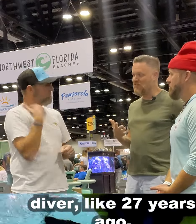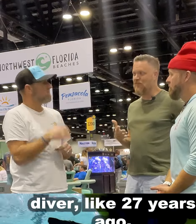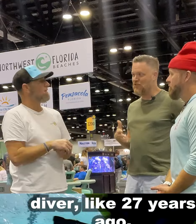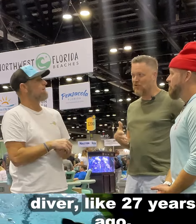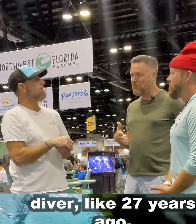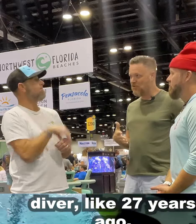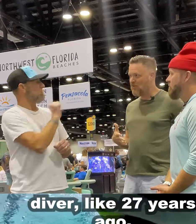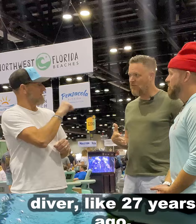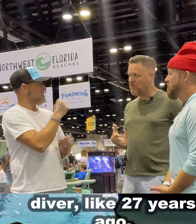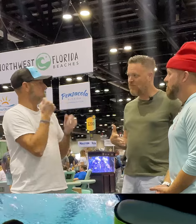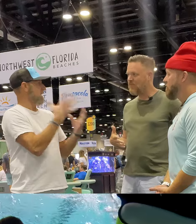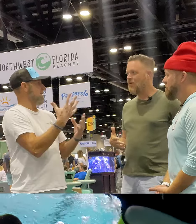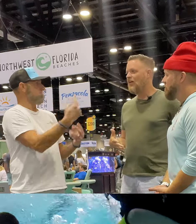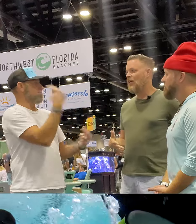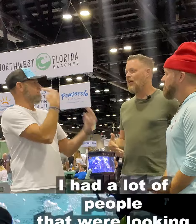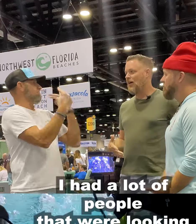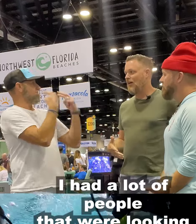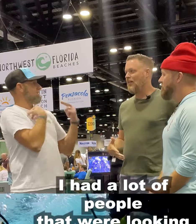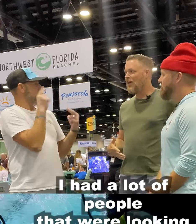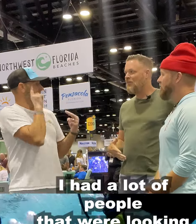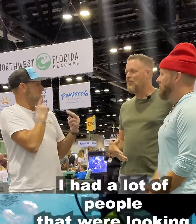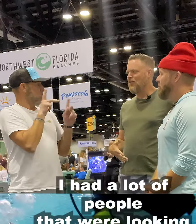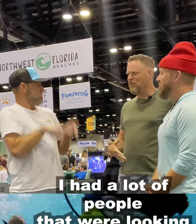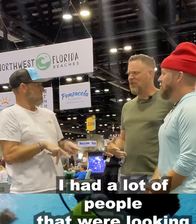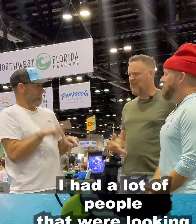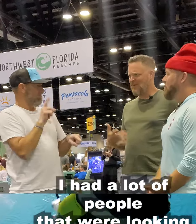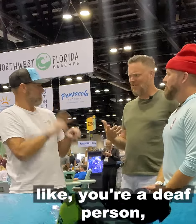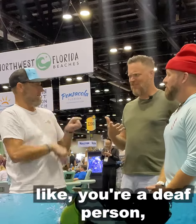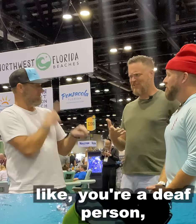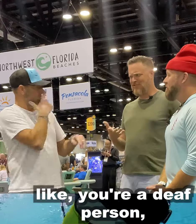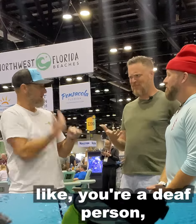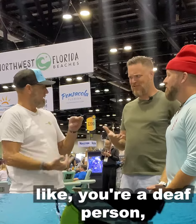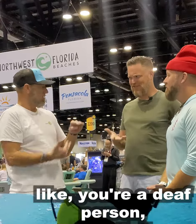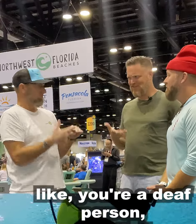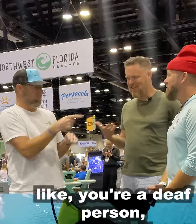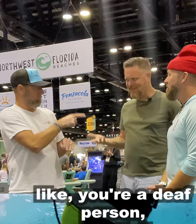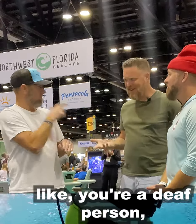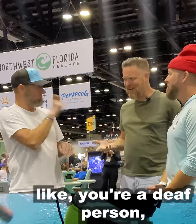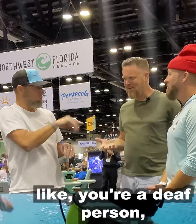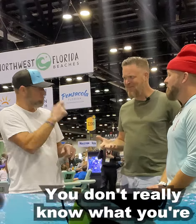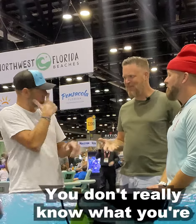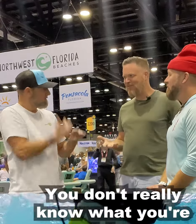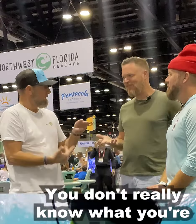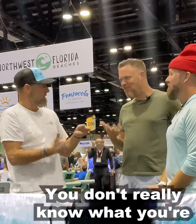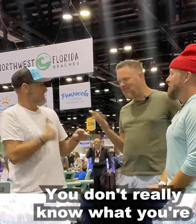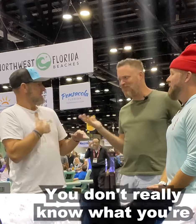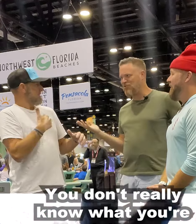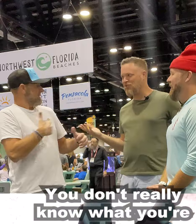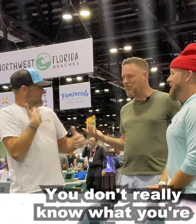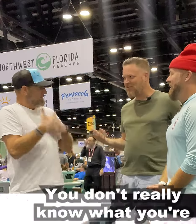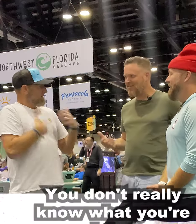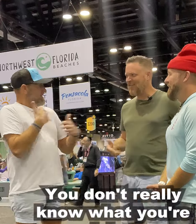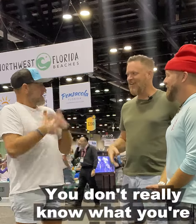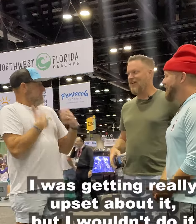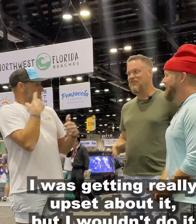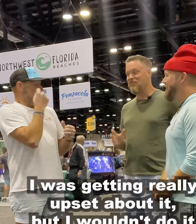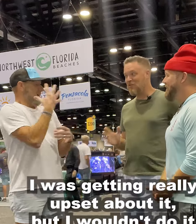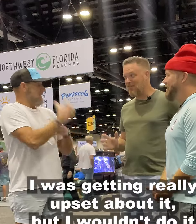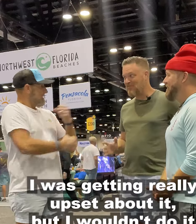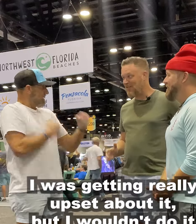years ago, I had a lot of people that were looking at me like, you're a deaf person. You can't dive. You don't know what you're doing. I was getting really upset